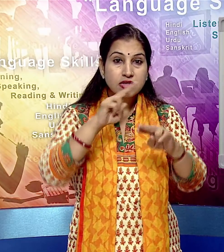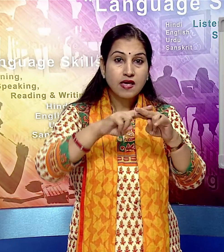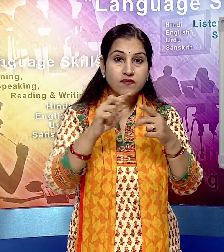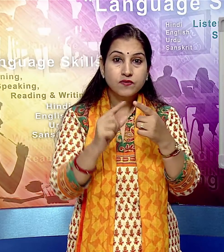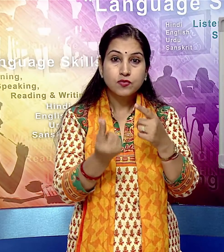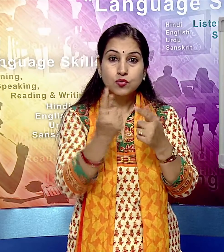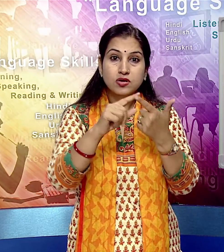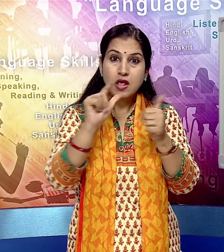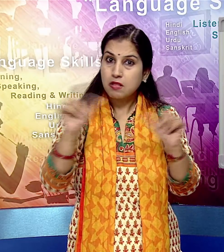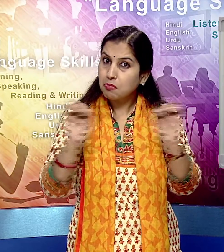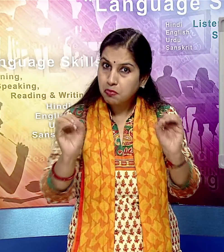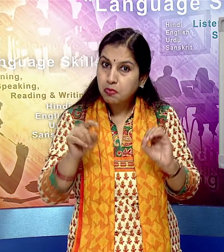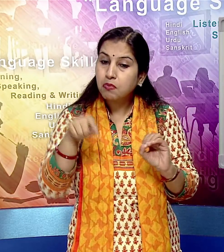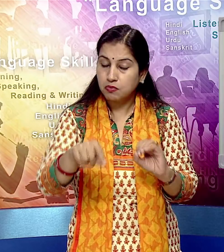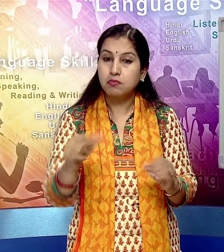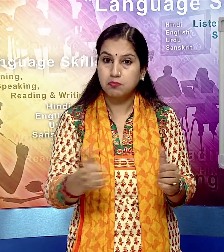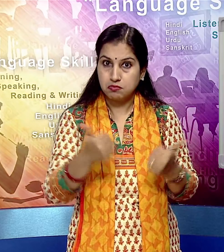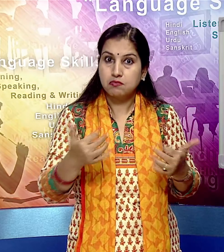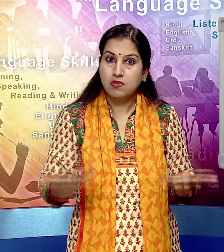useful in areas of scarcity of fuel.